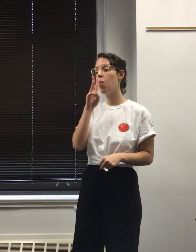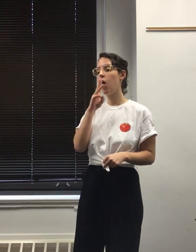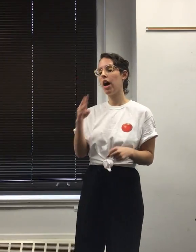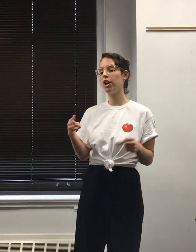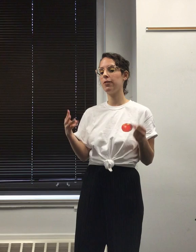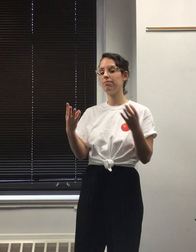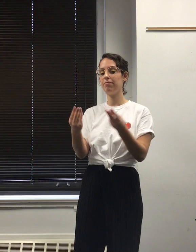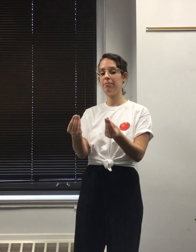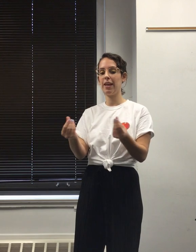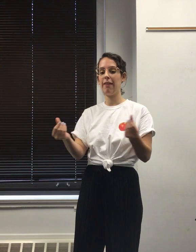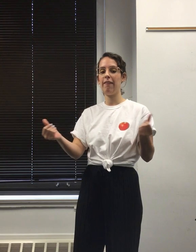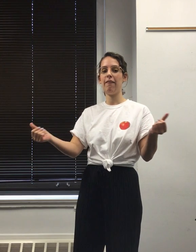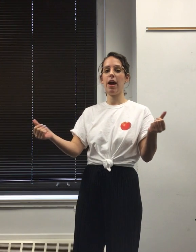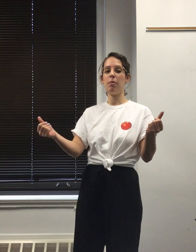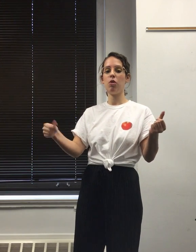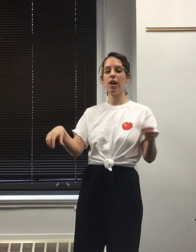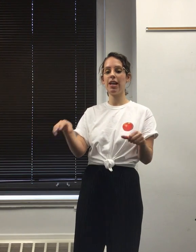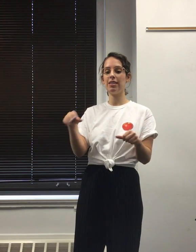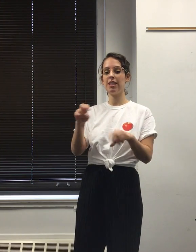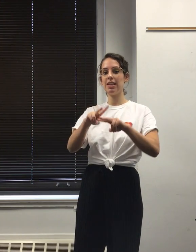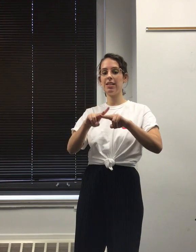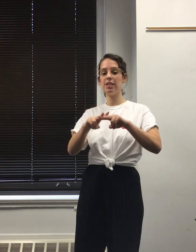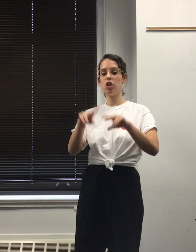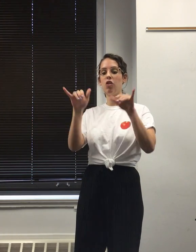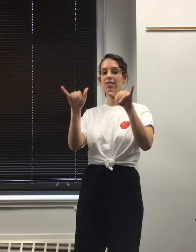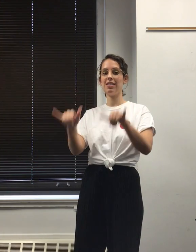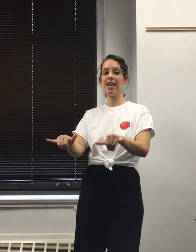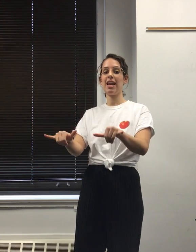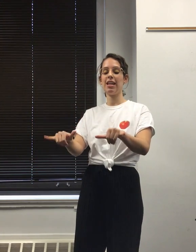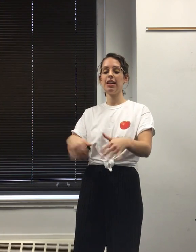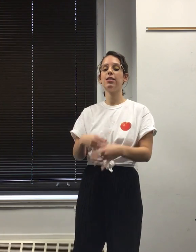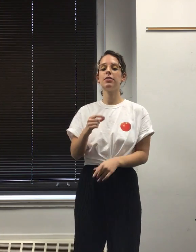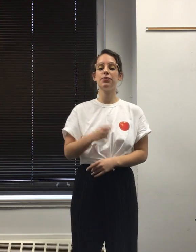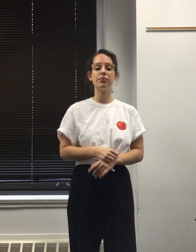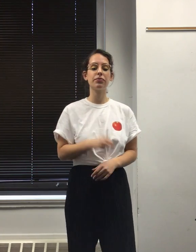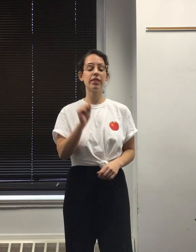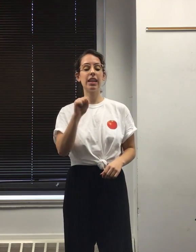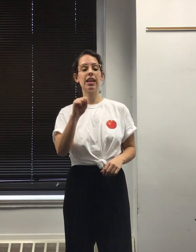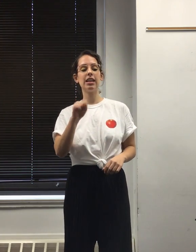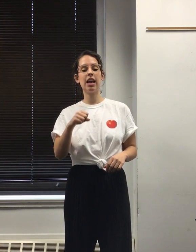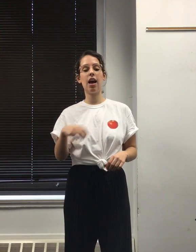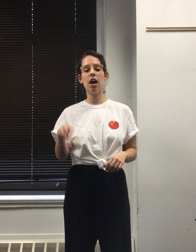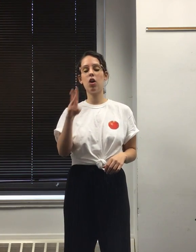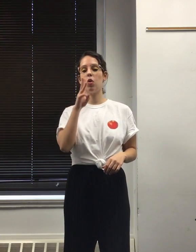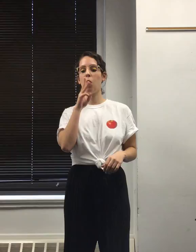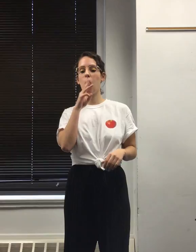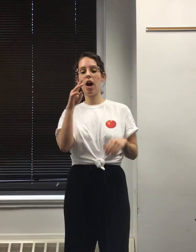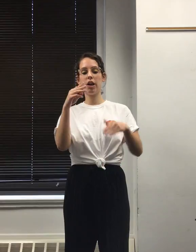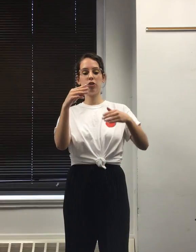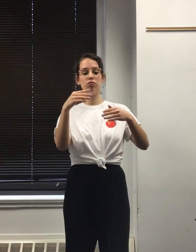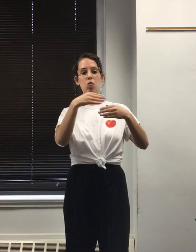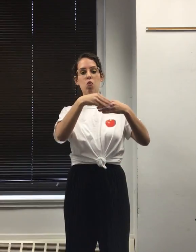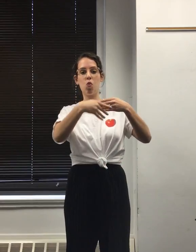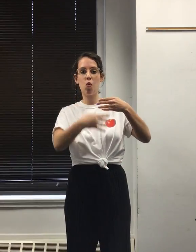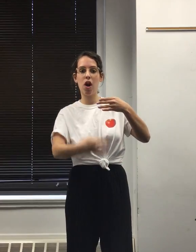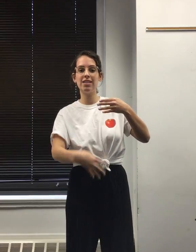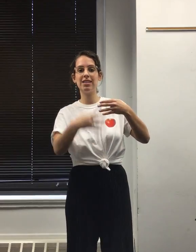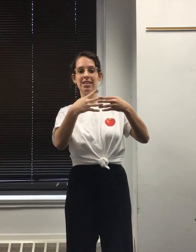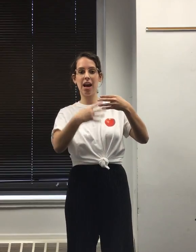Okay. Salt stays, evaporation, water rises to the top, runs down the side. You can collect that fresh water. Now, evaporation, this is